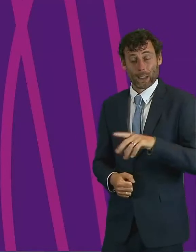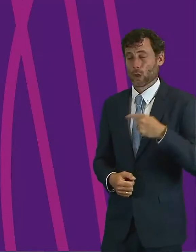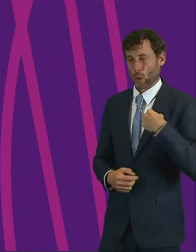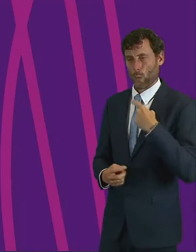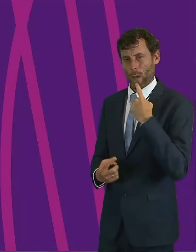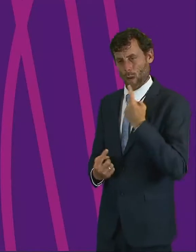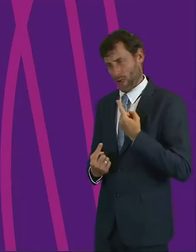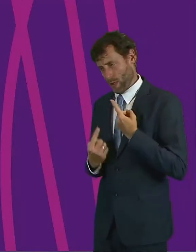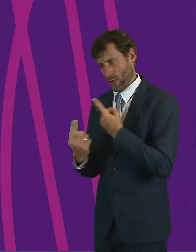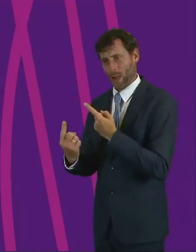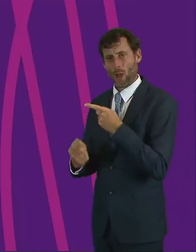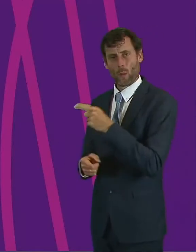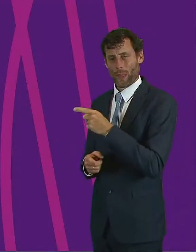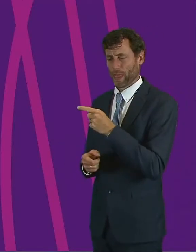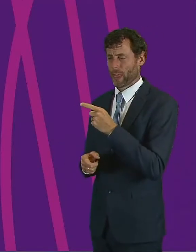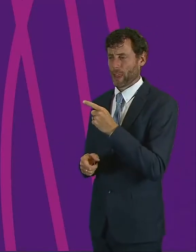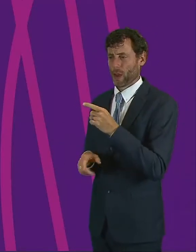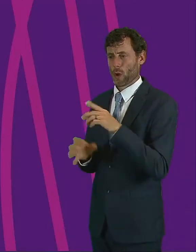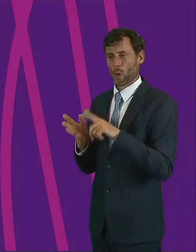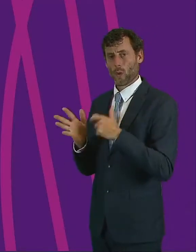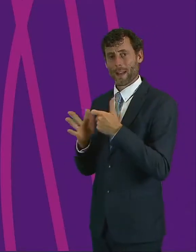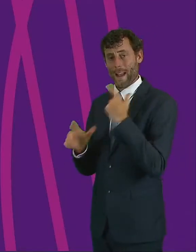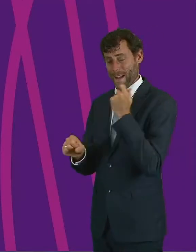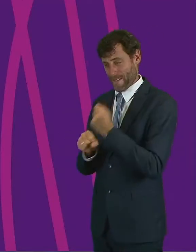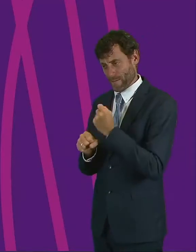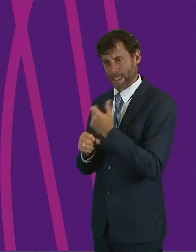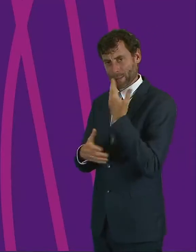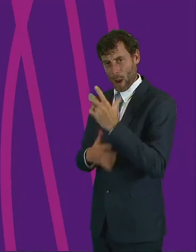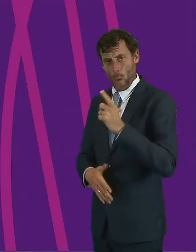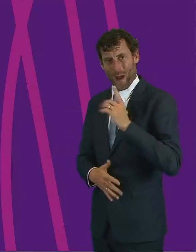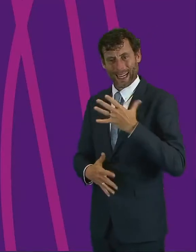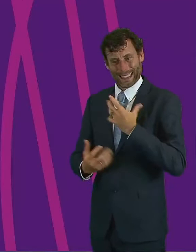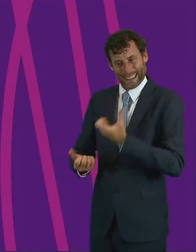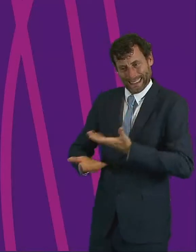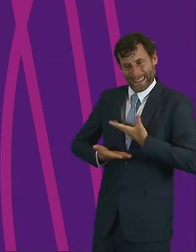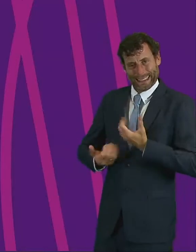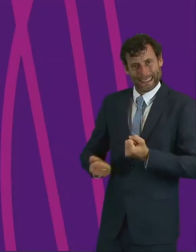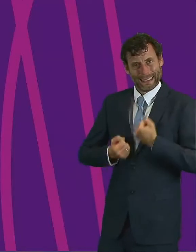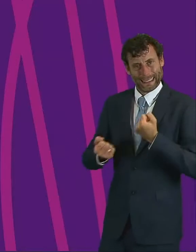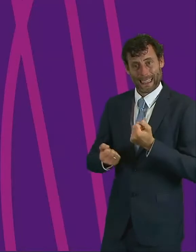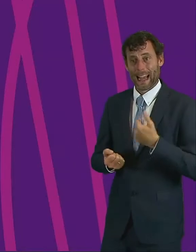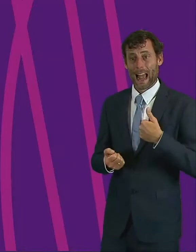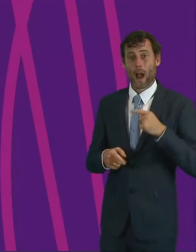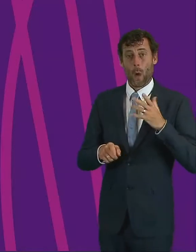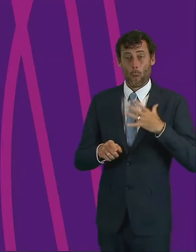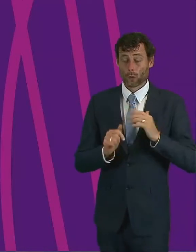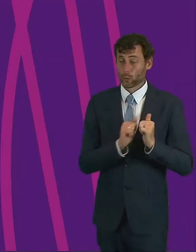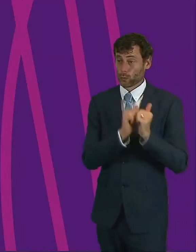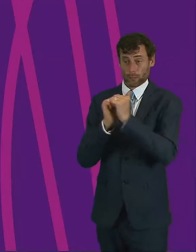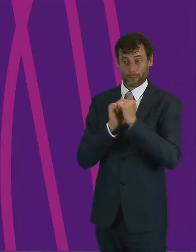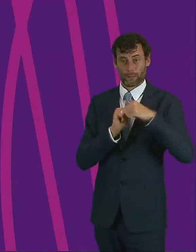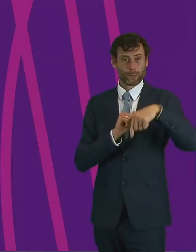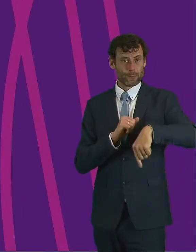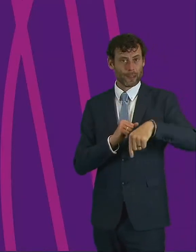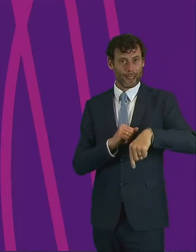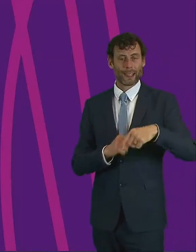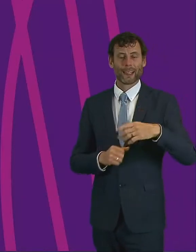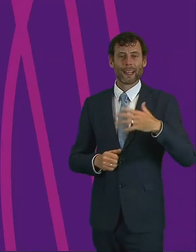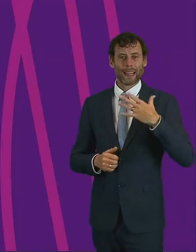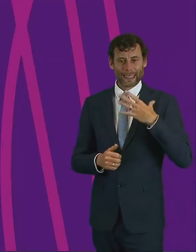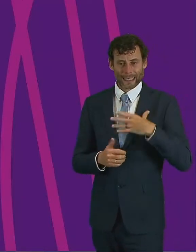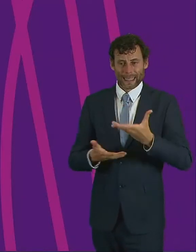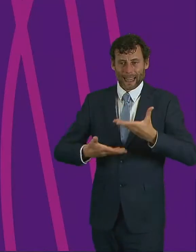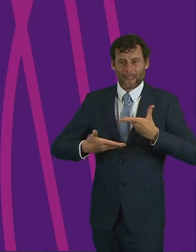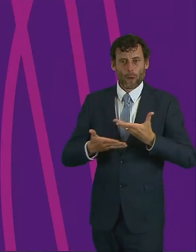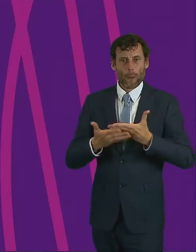for weeks. I've also worked with parties across this chamber to build consensus on the principle of further fiscal flexibility as reflected